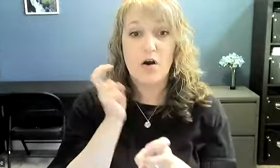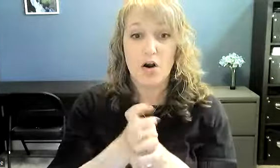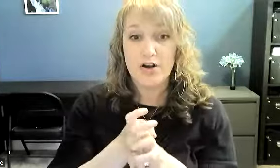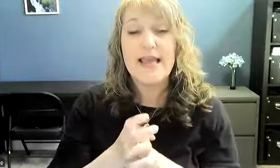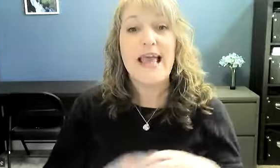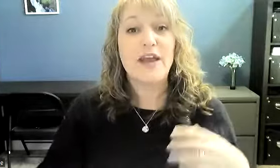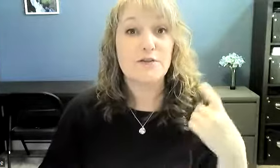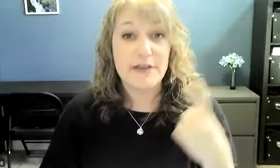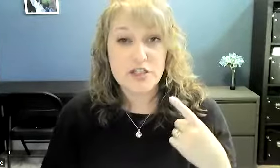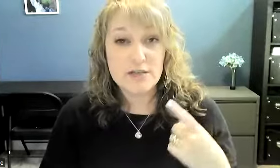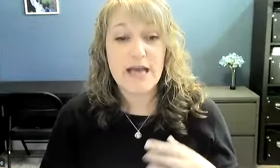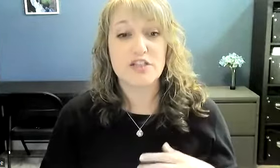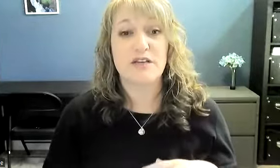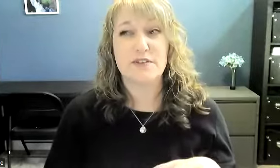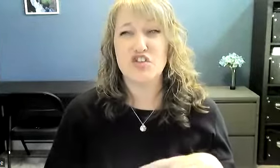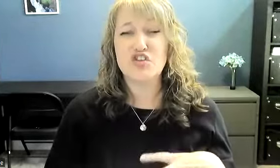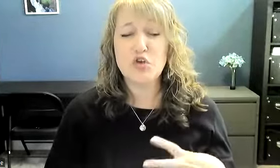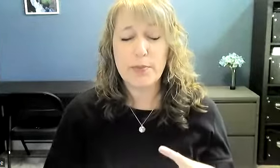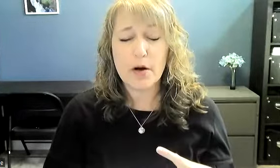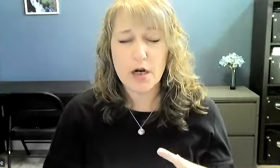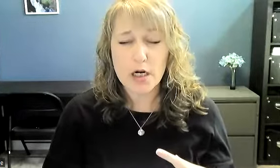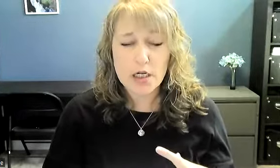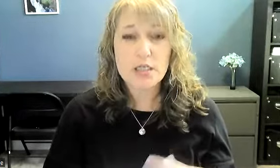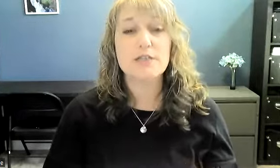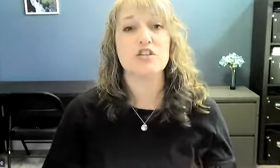Hard. And your face should match it. If it's super hard, it should be.